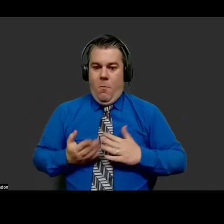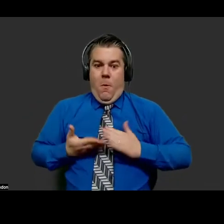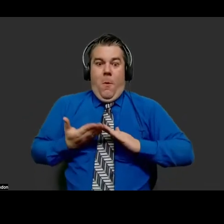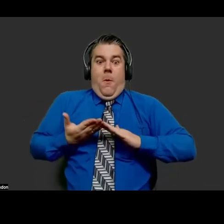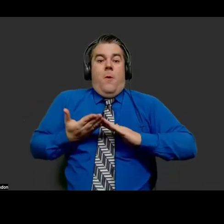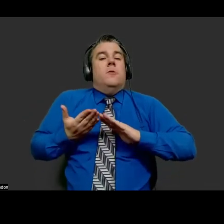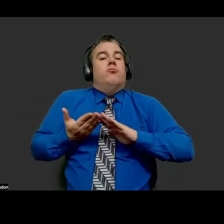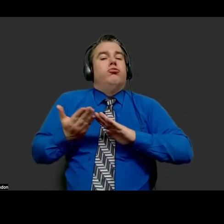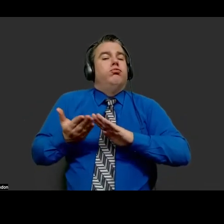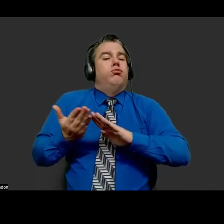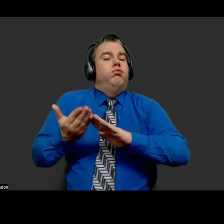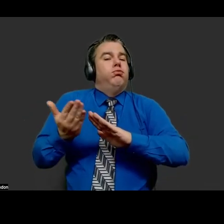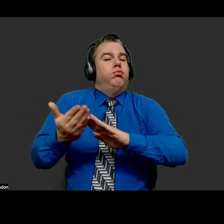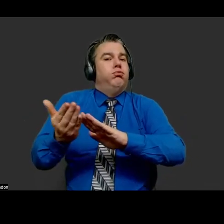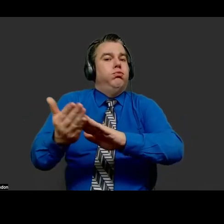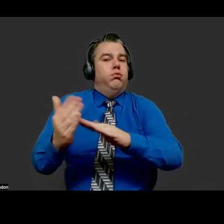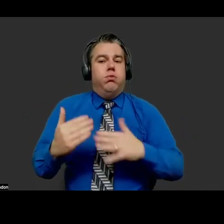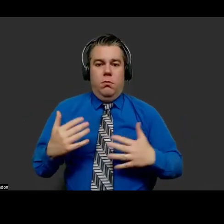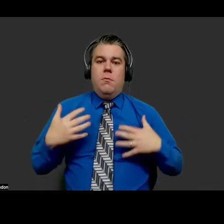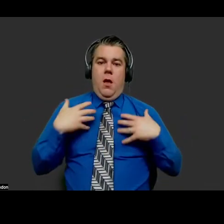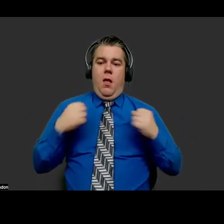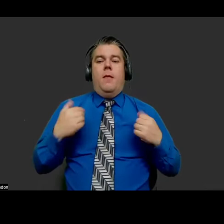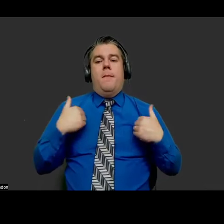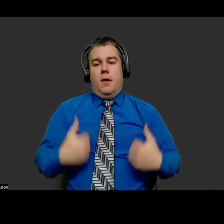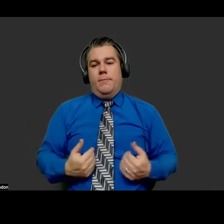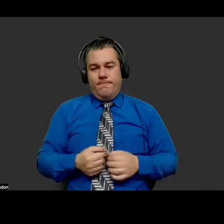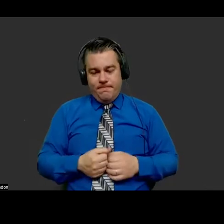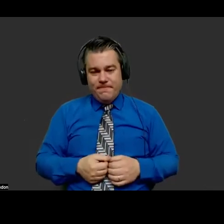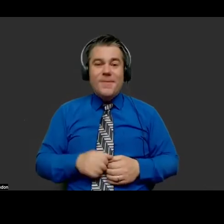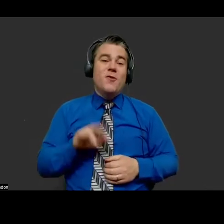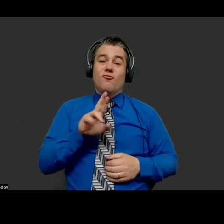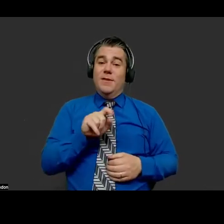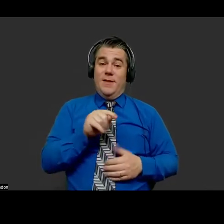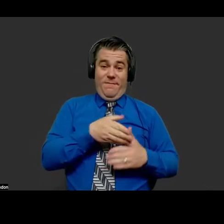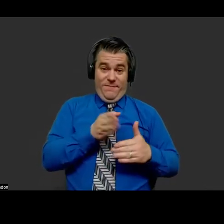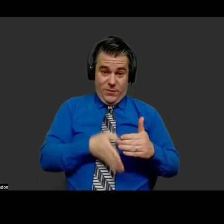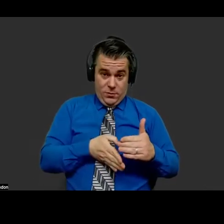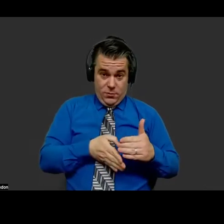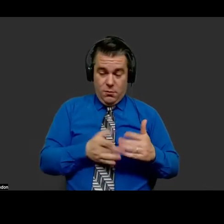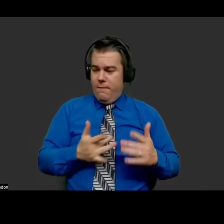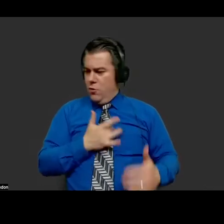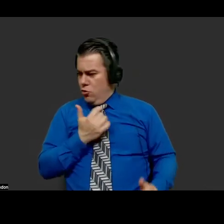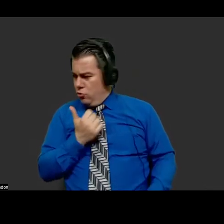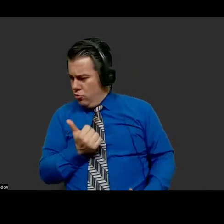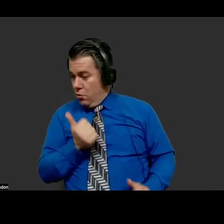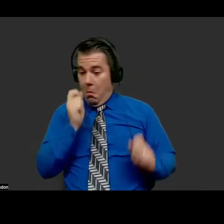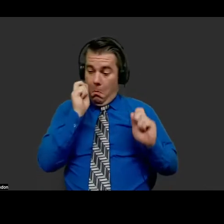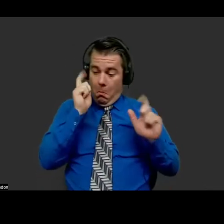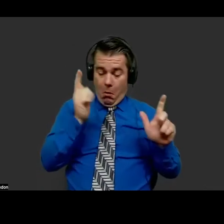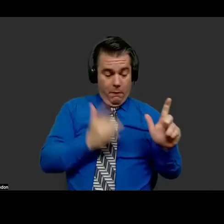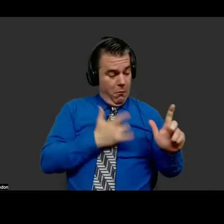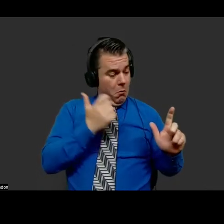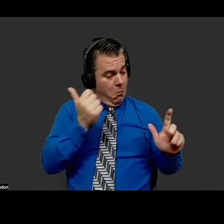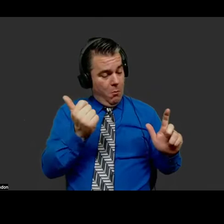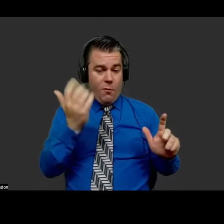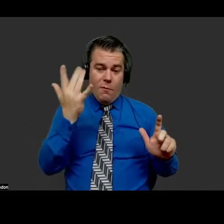healthy metabolism and healthy body. So we finish our reset. We're feeling good. We're surprised that we're feeling good because we just